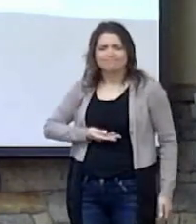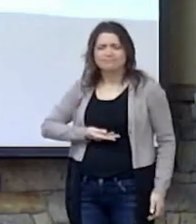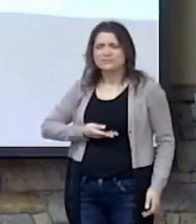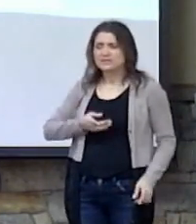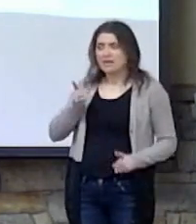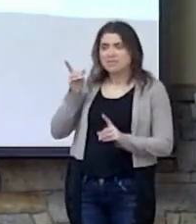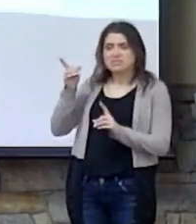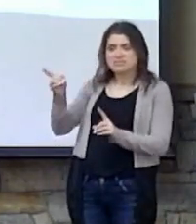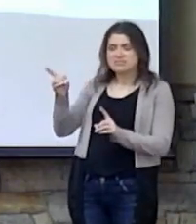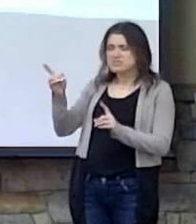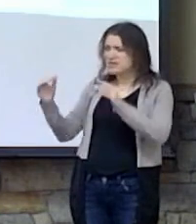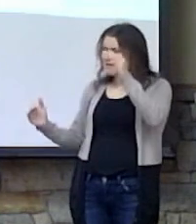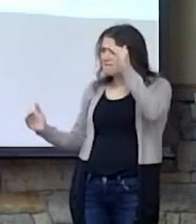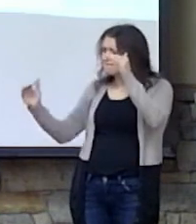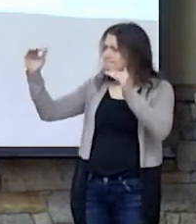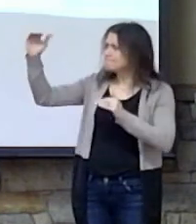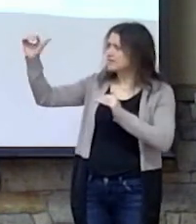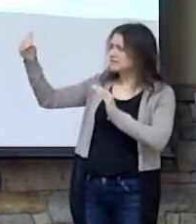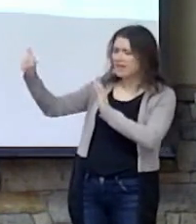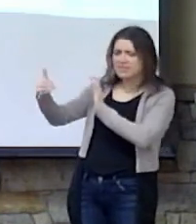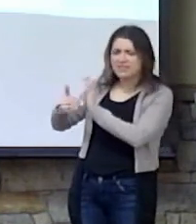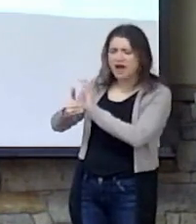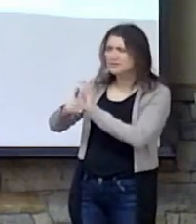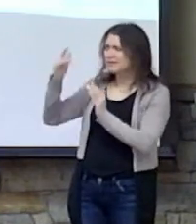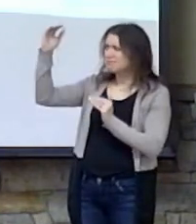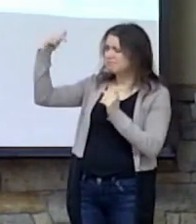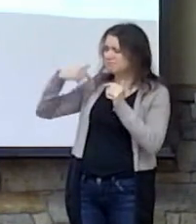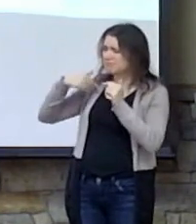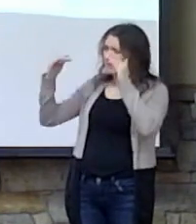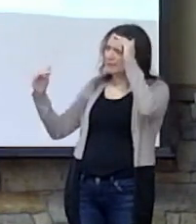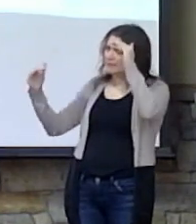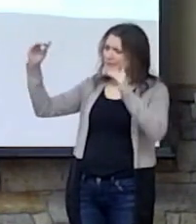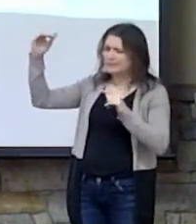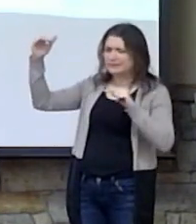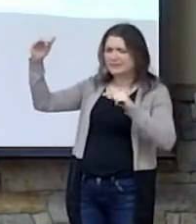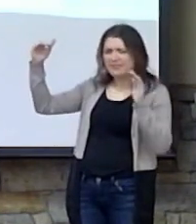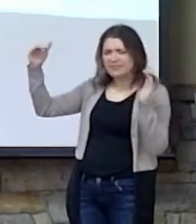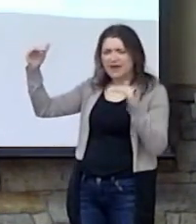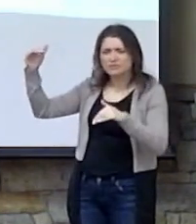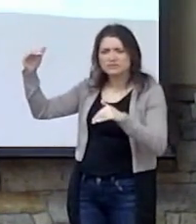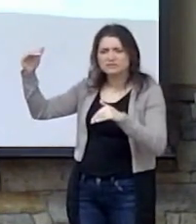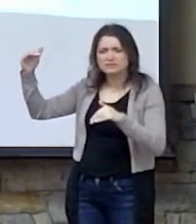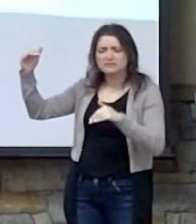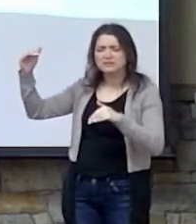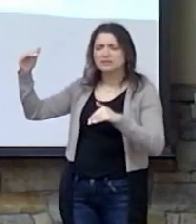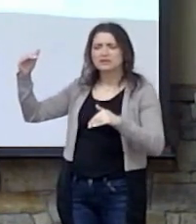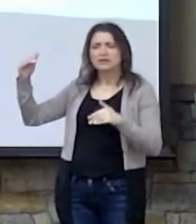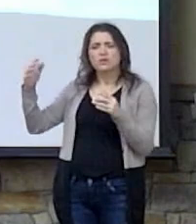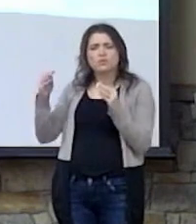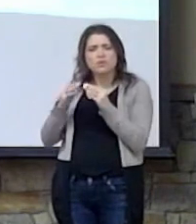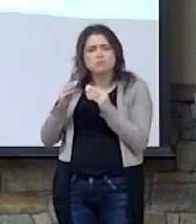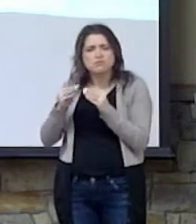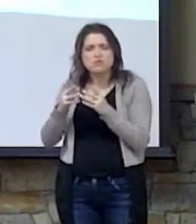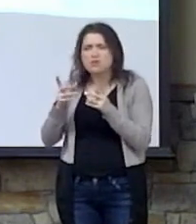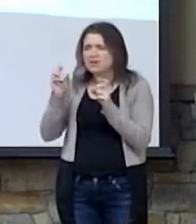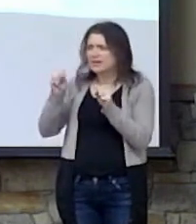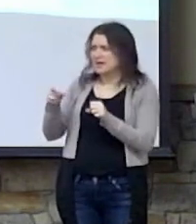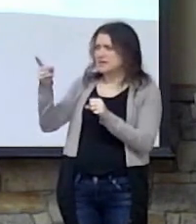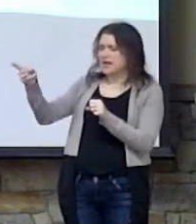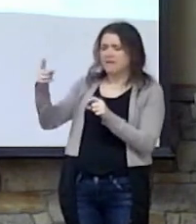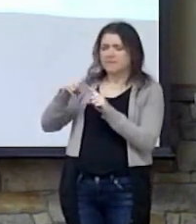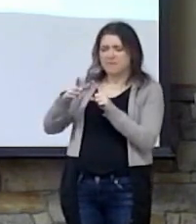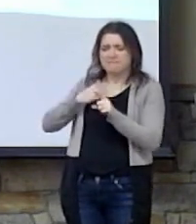ascribed to David 10,000s, and to me they have ascribed thousands. And what more can he have but the kingdom?